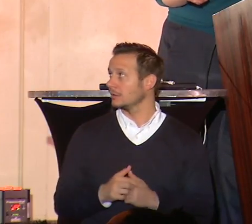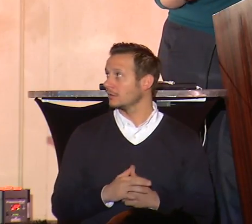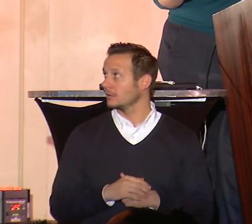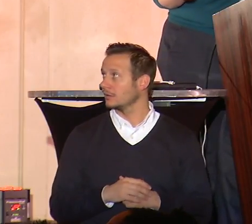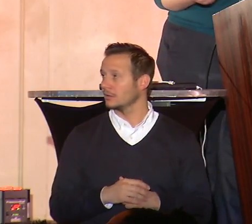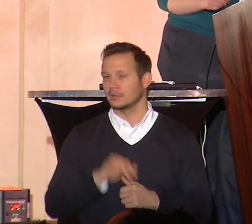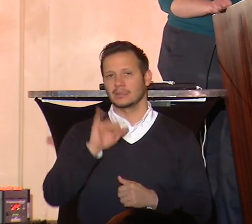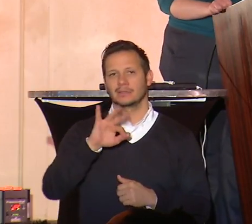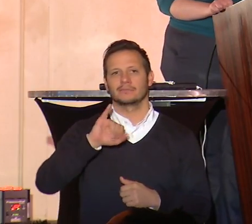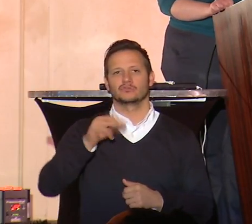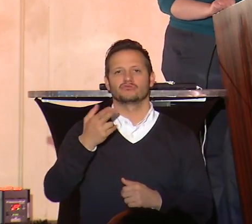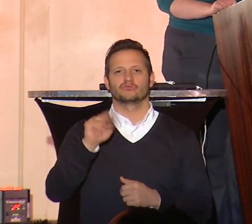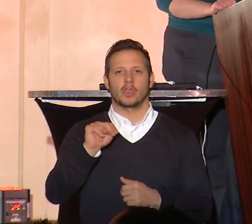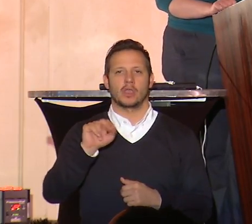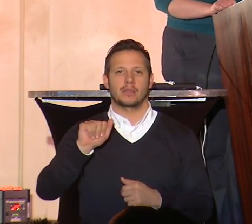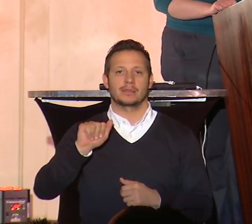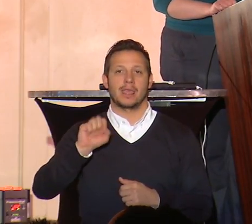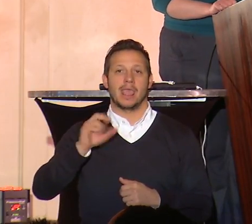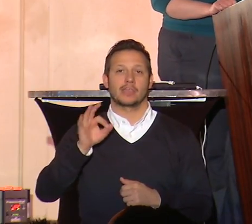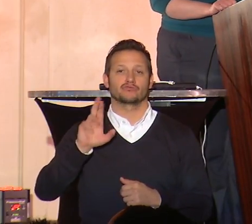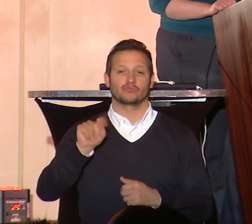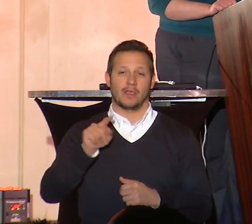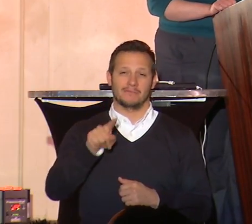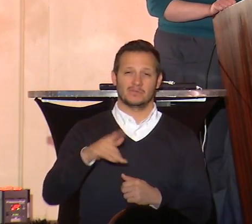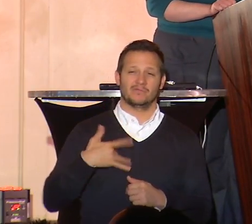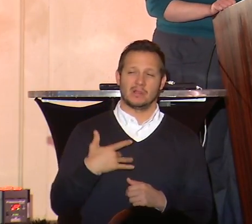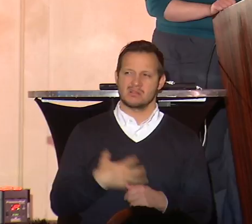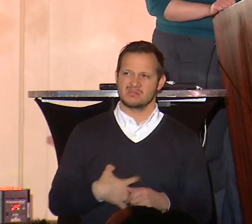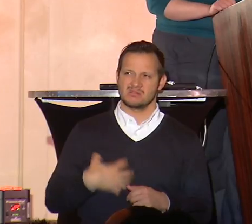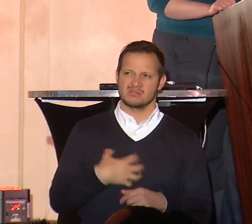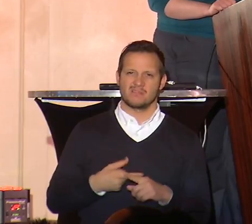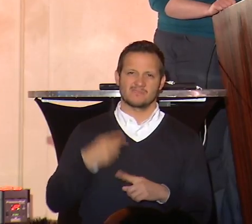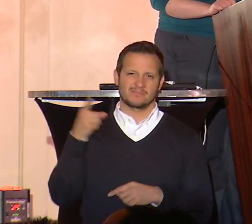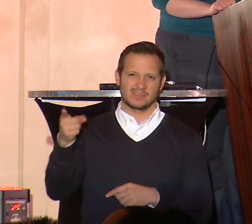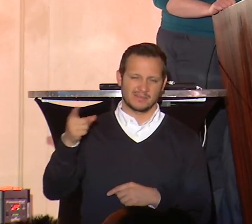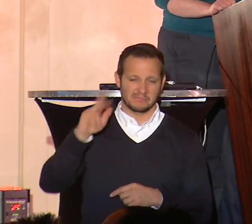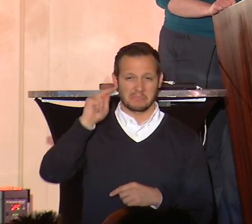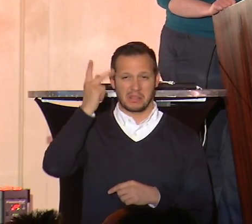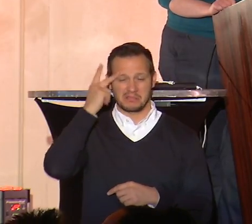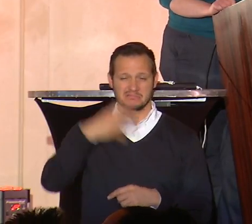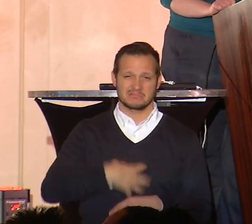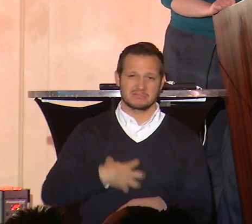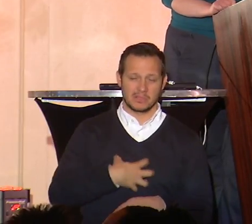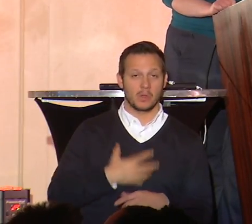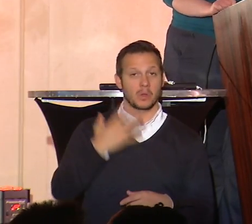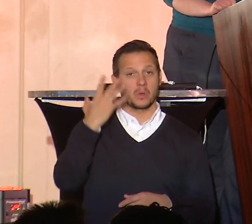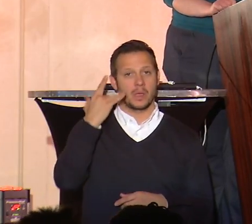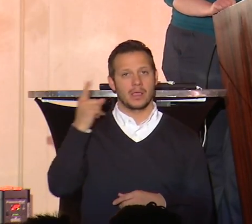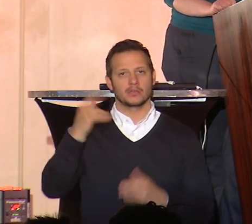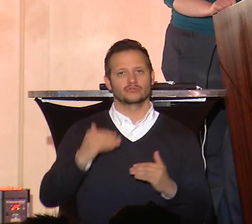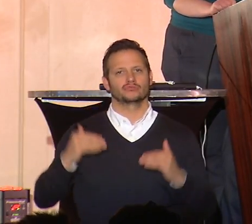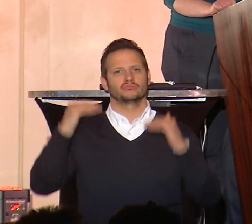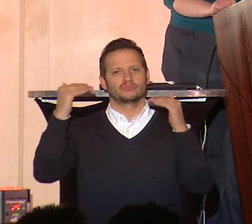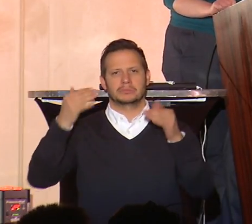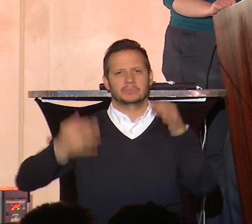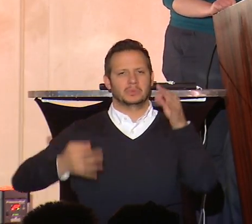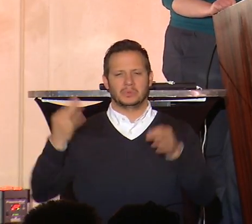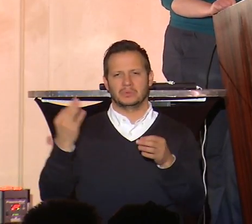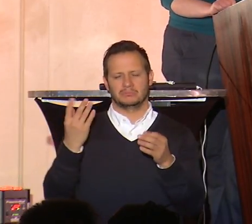made you mad in your experience with politics, because the Supreme Court